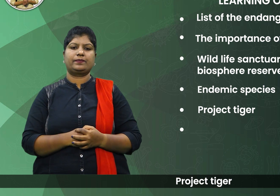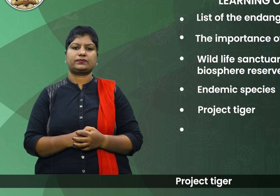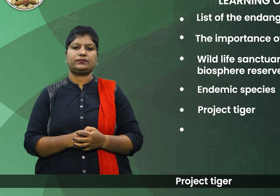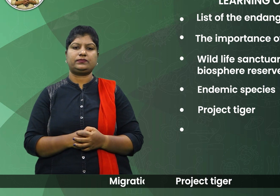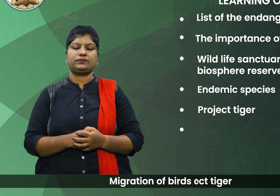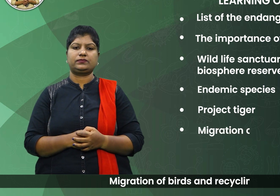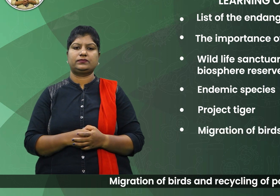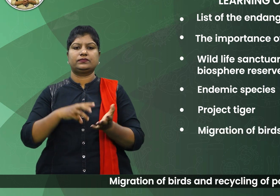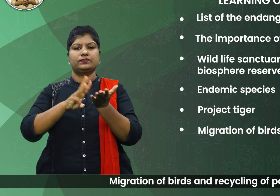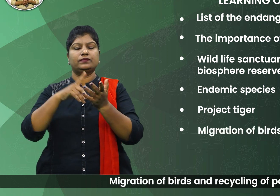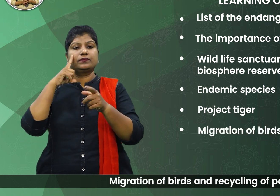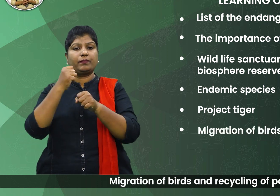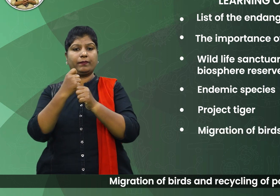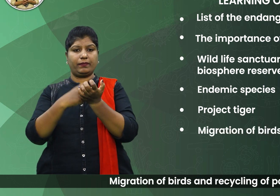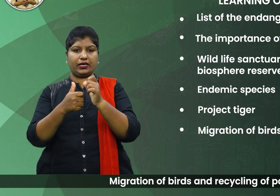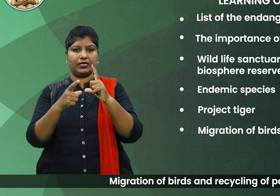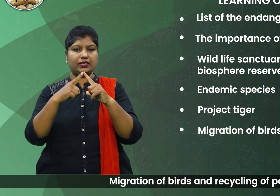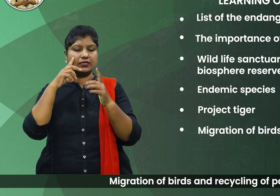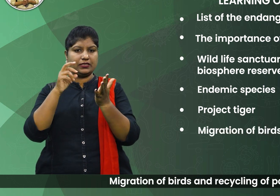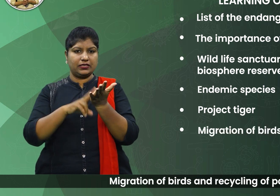Migration of birds